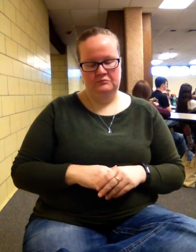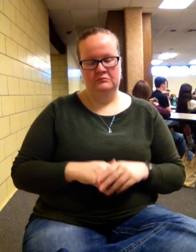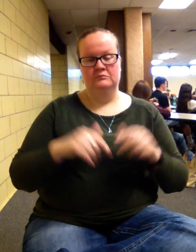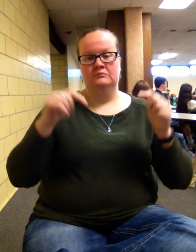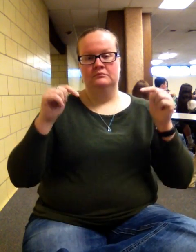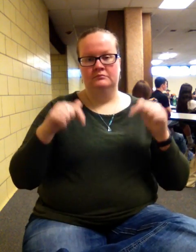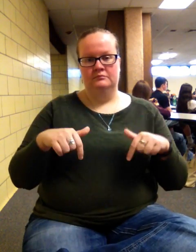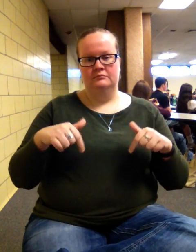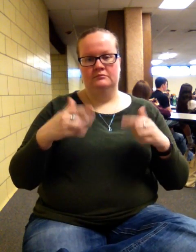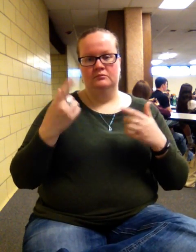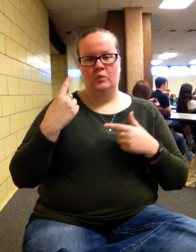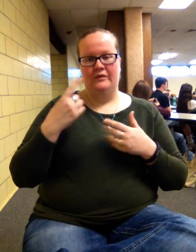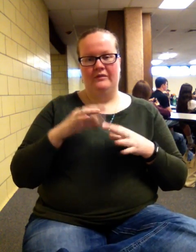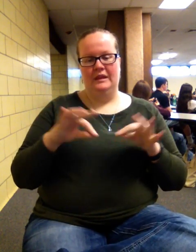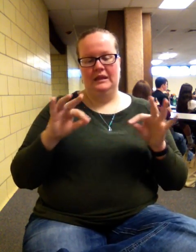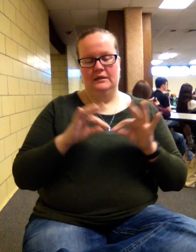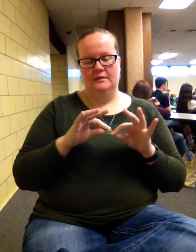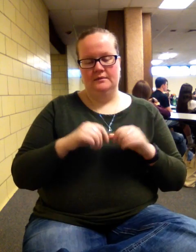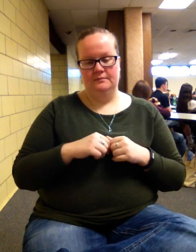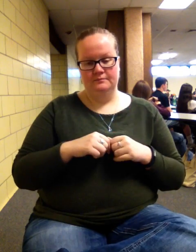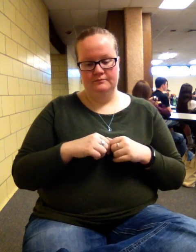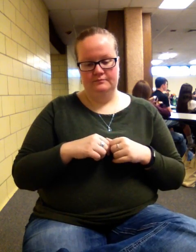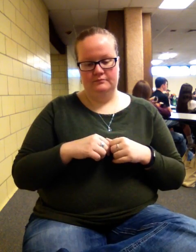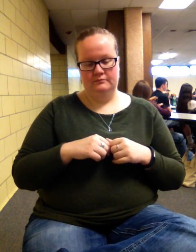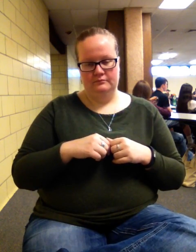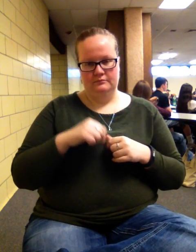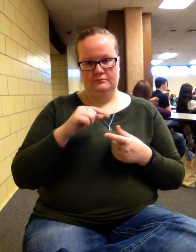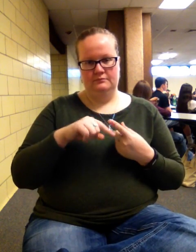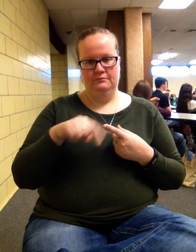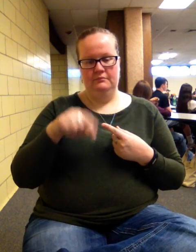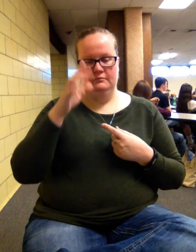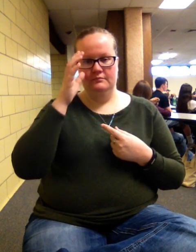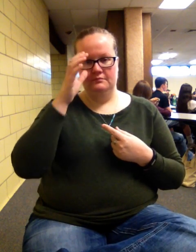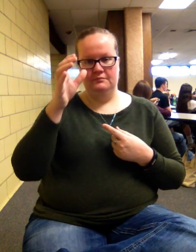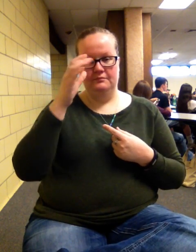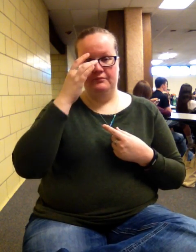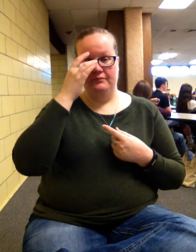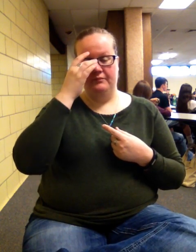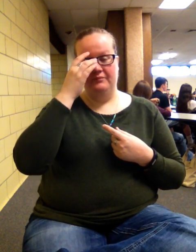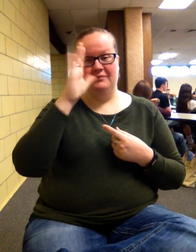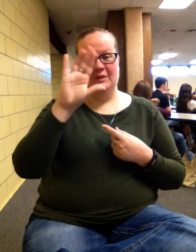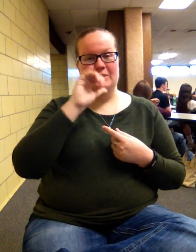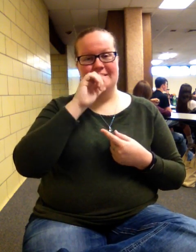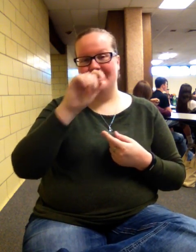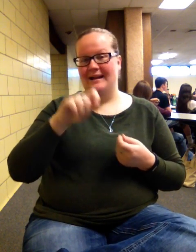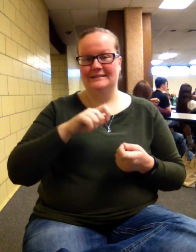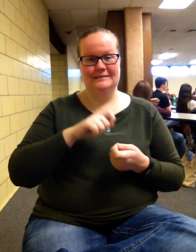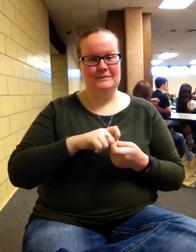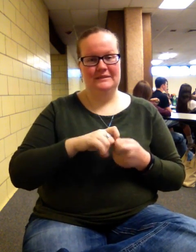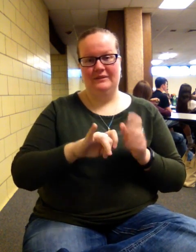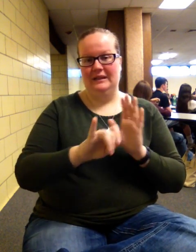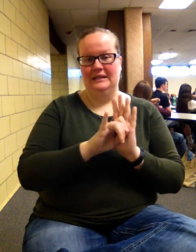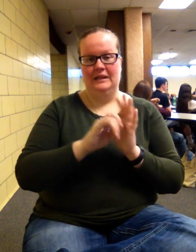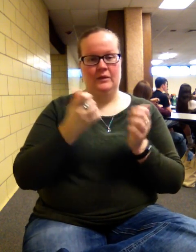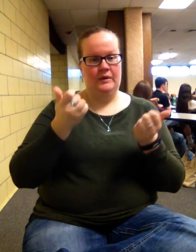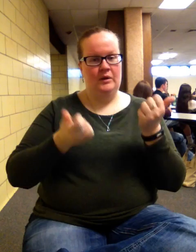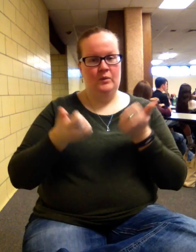of the keys. One of the keys to this concept is you're not specifically identifying which assets